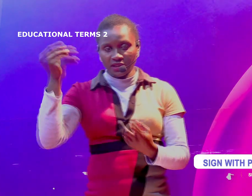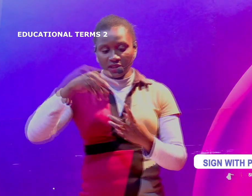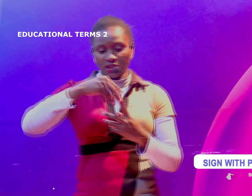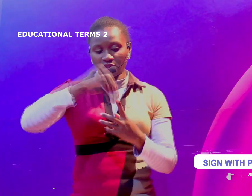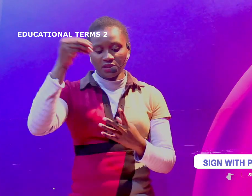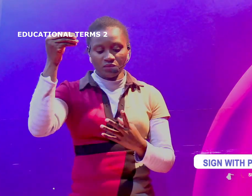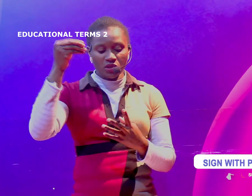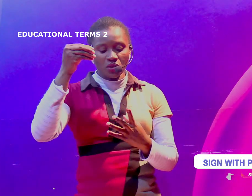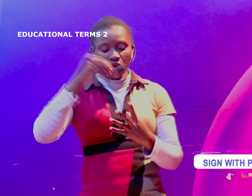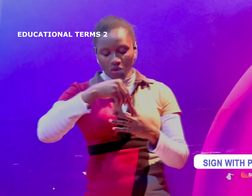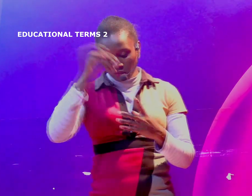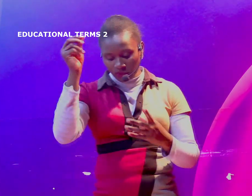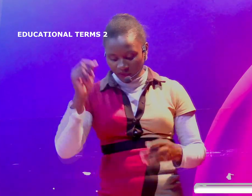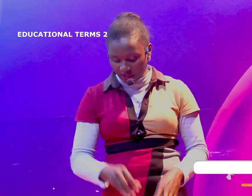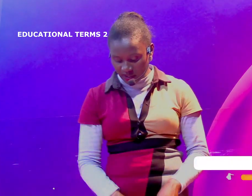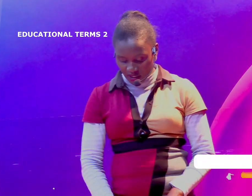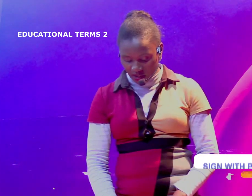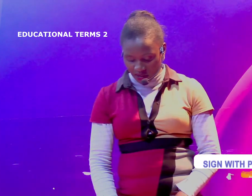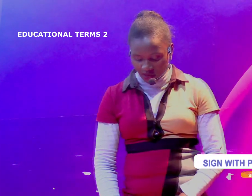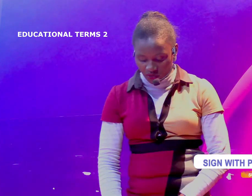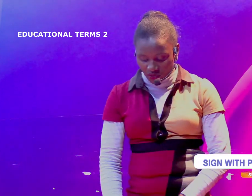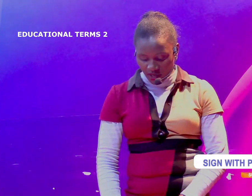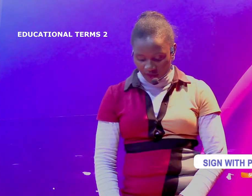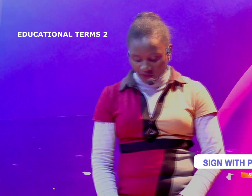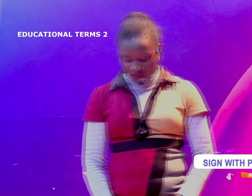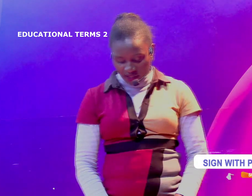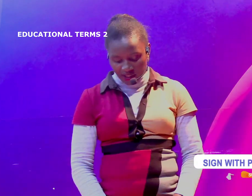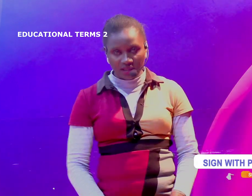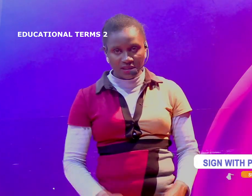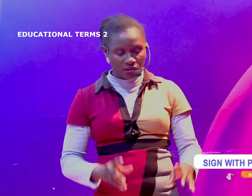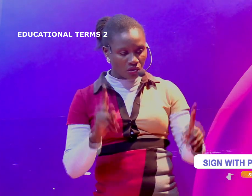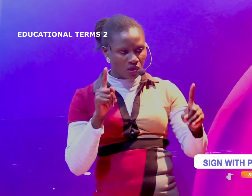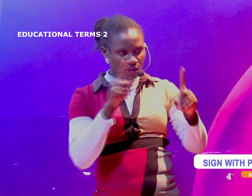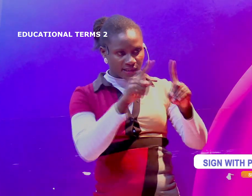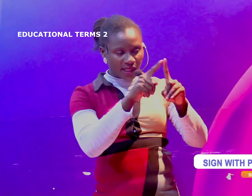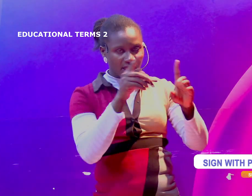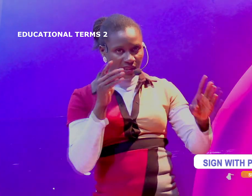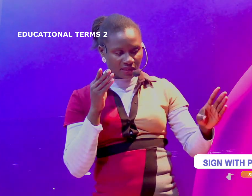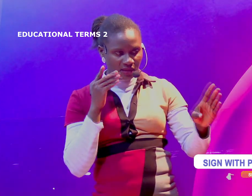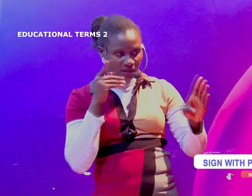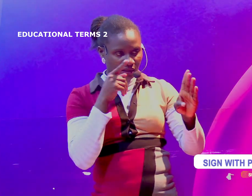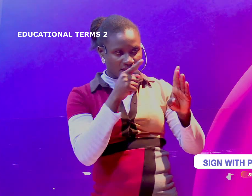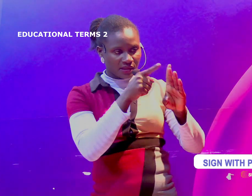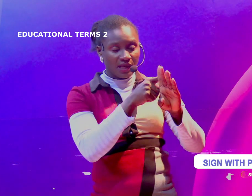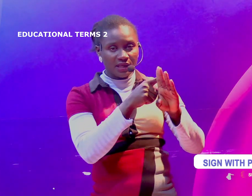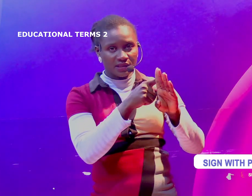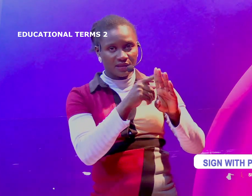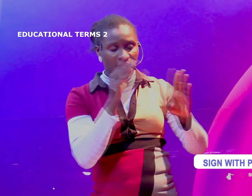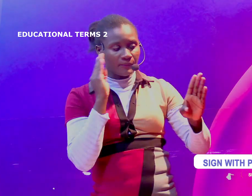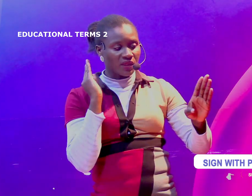it is special or privilege. And then also have target. So target, target, this is a